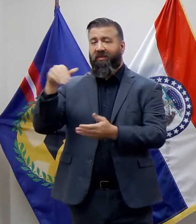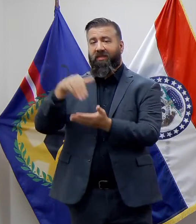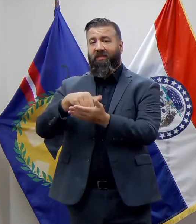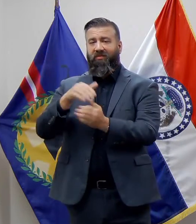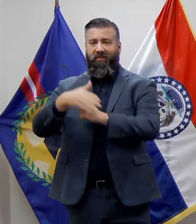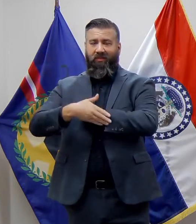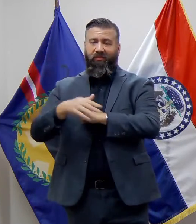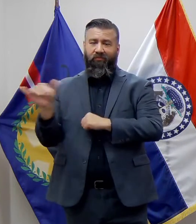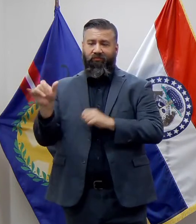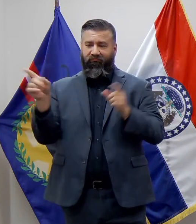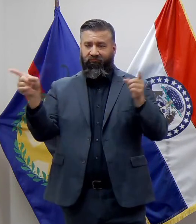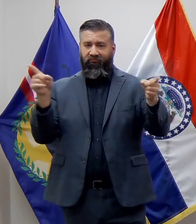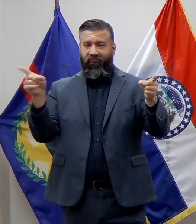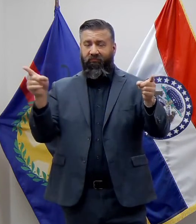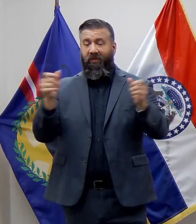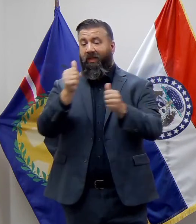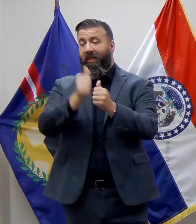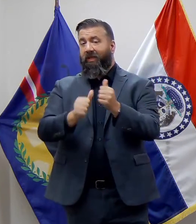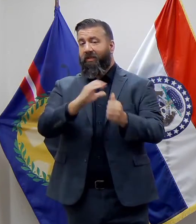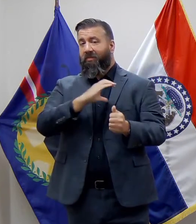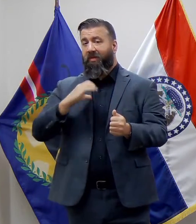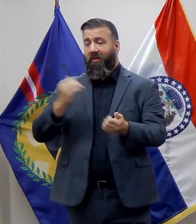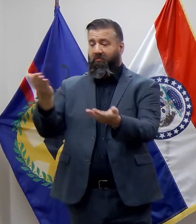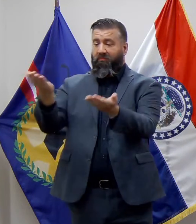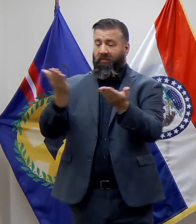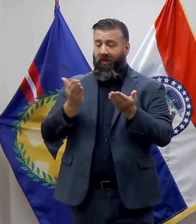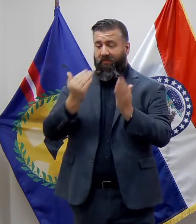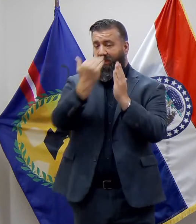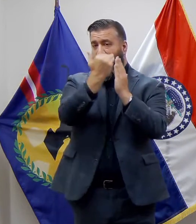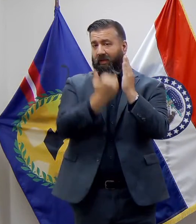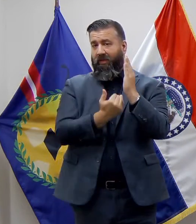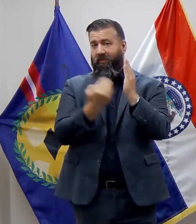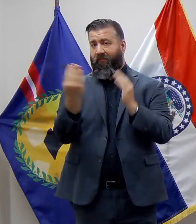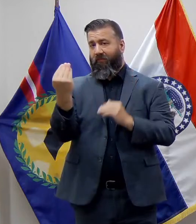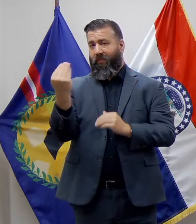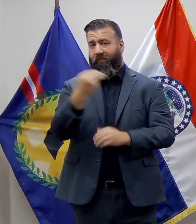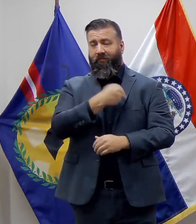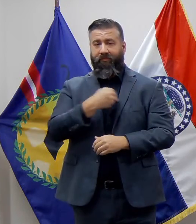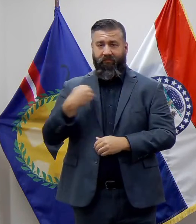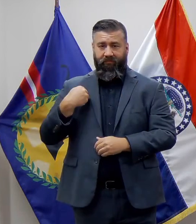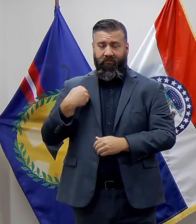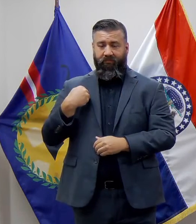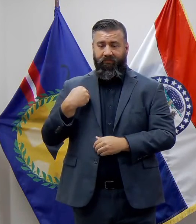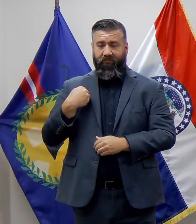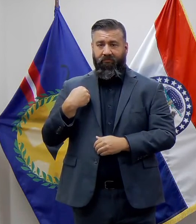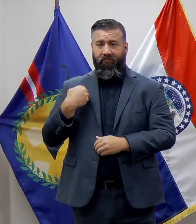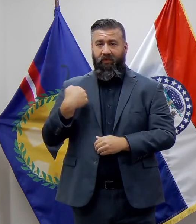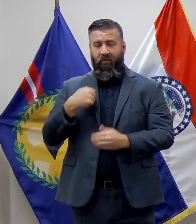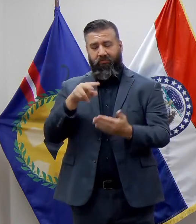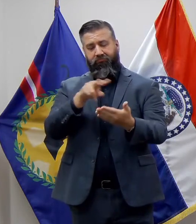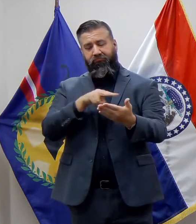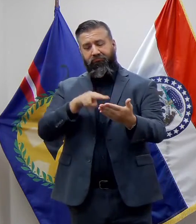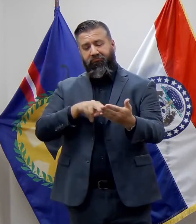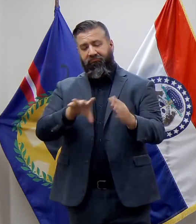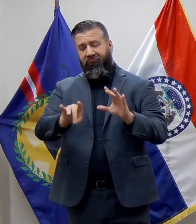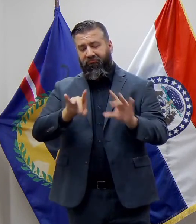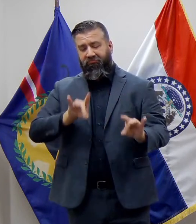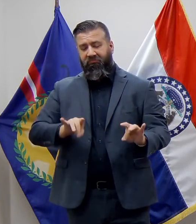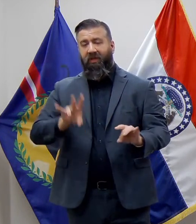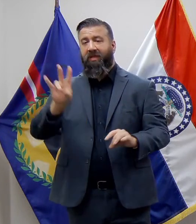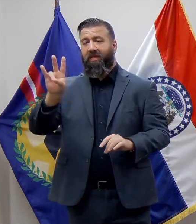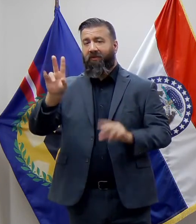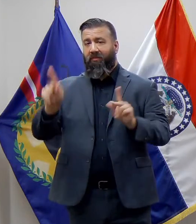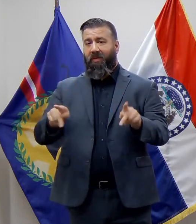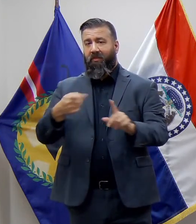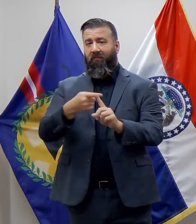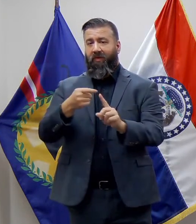County. Each committee provided us a list of 14 members, and we chose 7 people